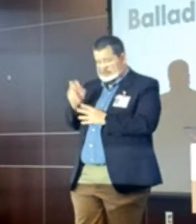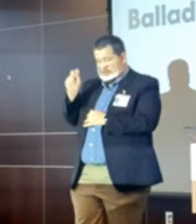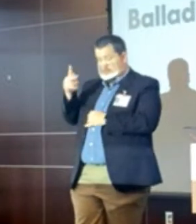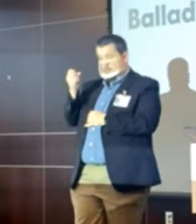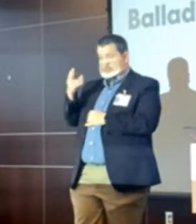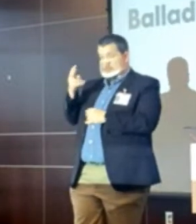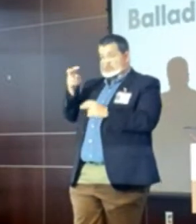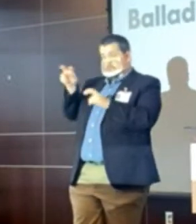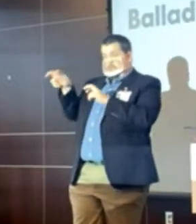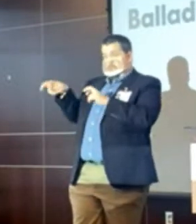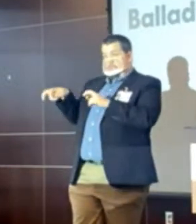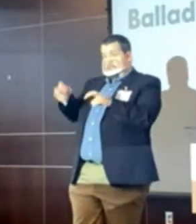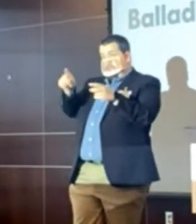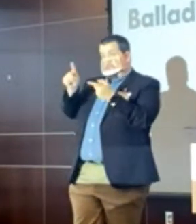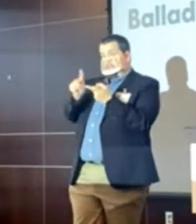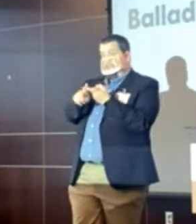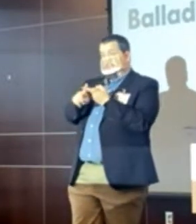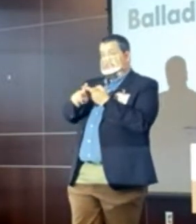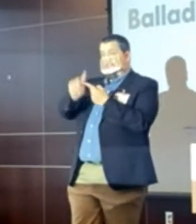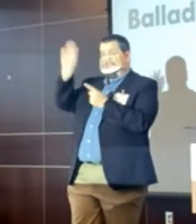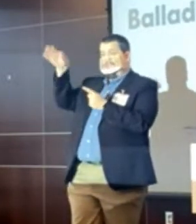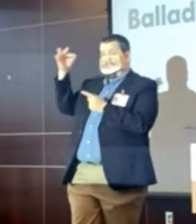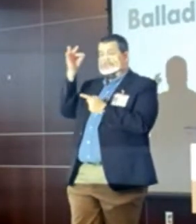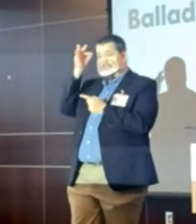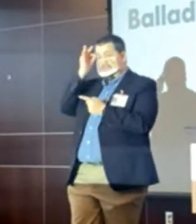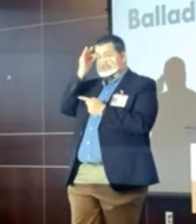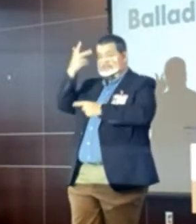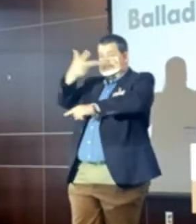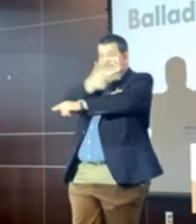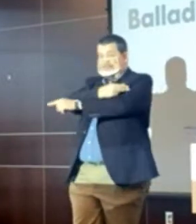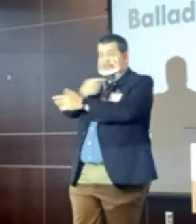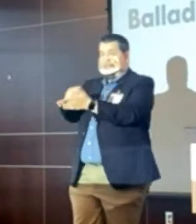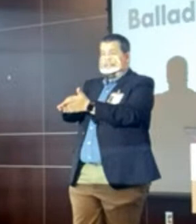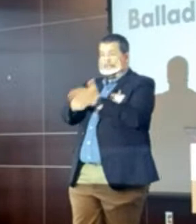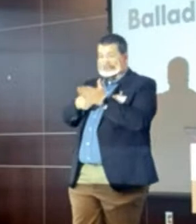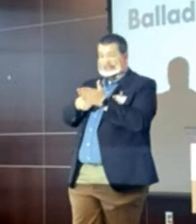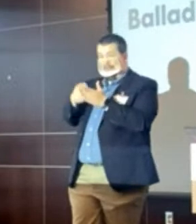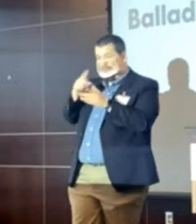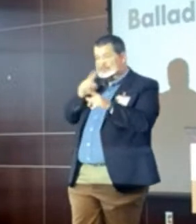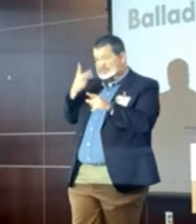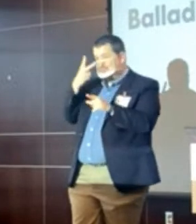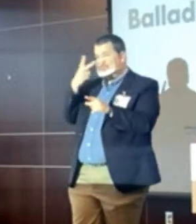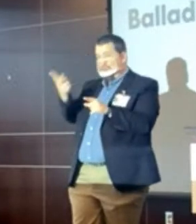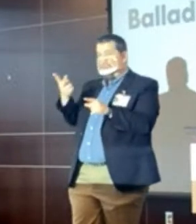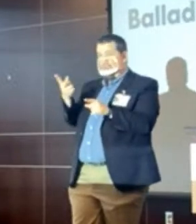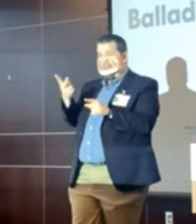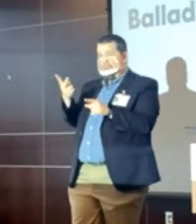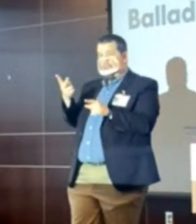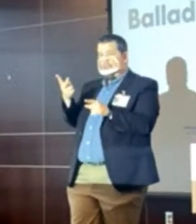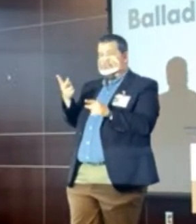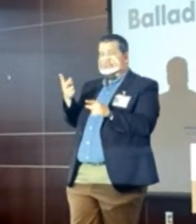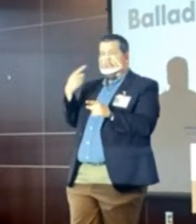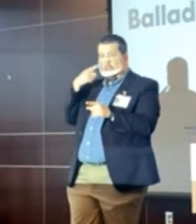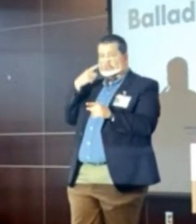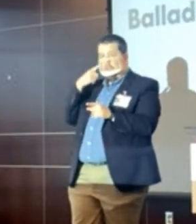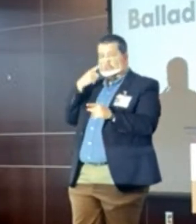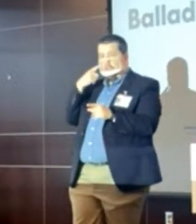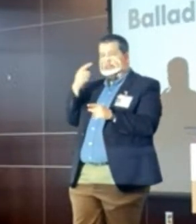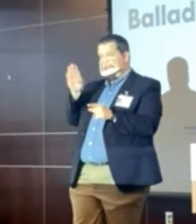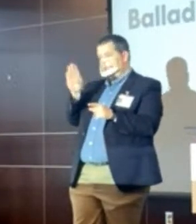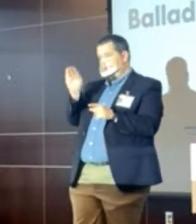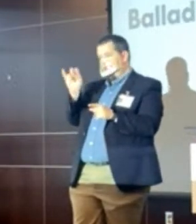Okay, just to switch to federal vaccine mandate. I'm sure that you all have seen and heard the